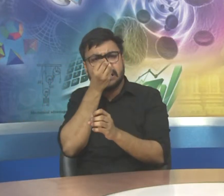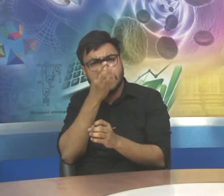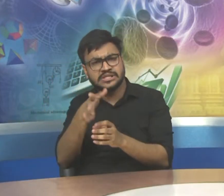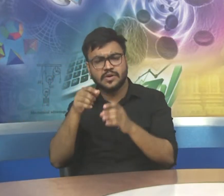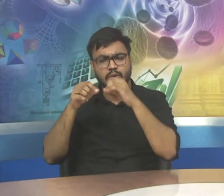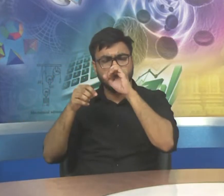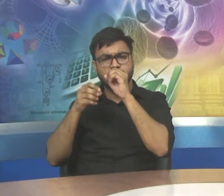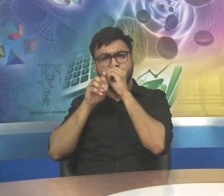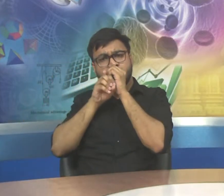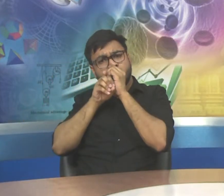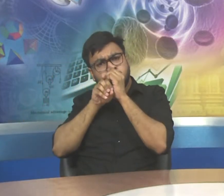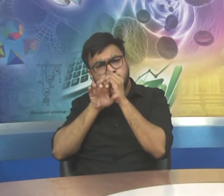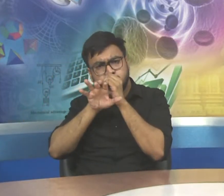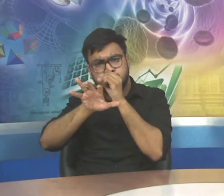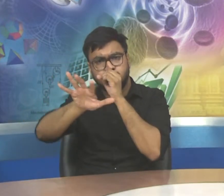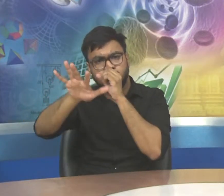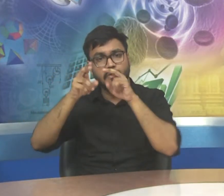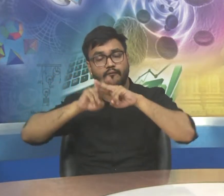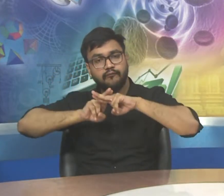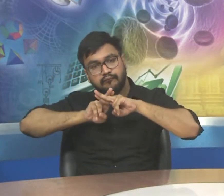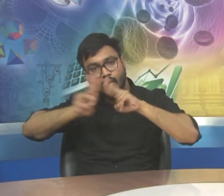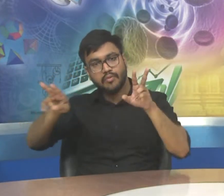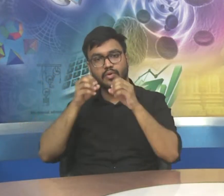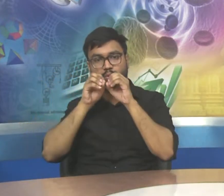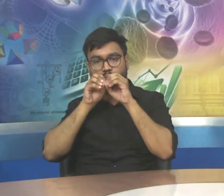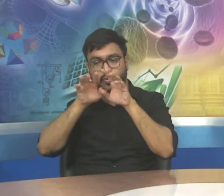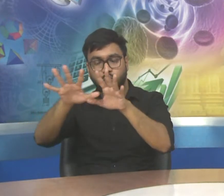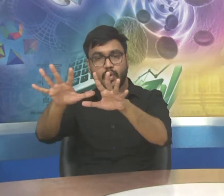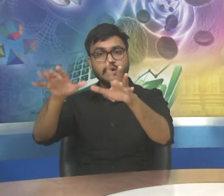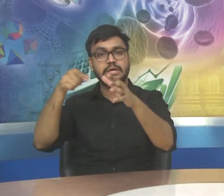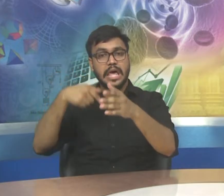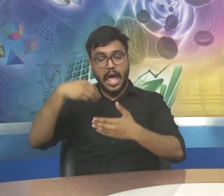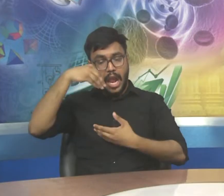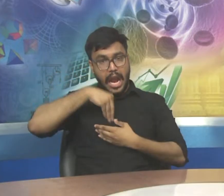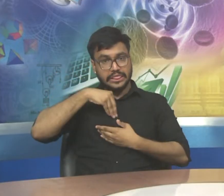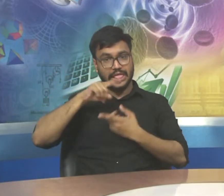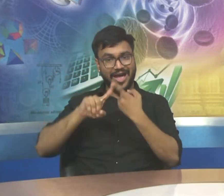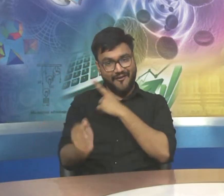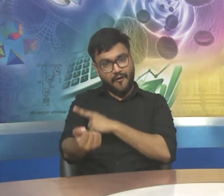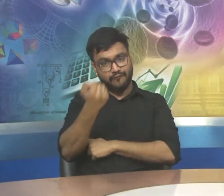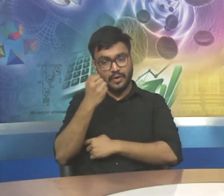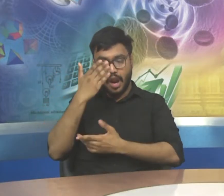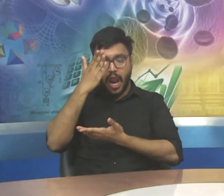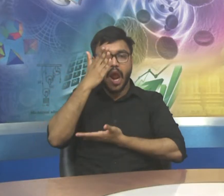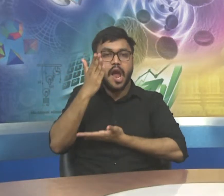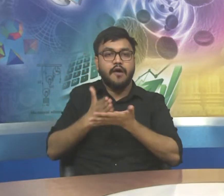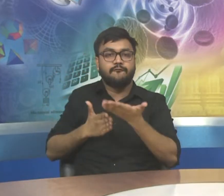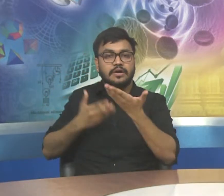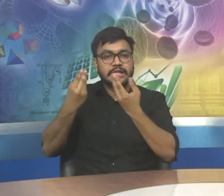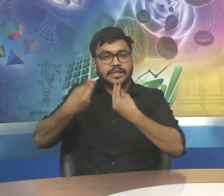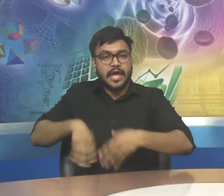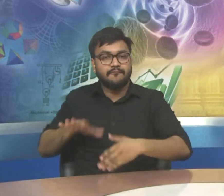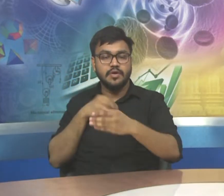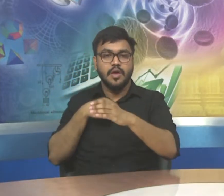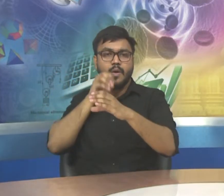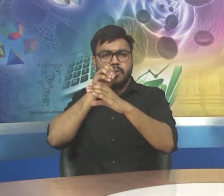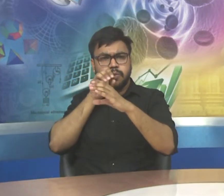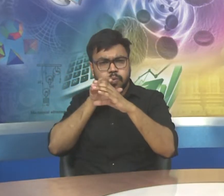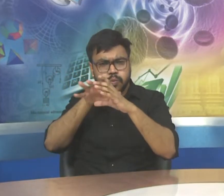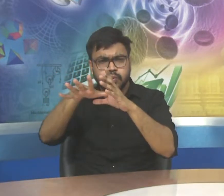After self-realization, we get that couple's balloon become bigger because air enters